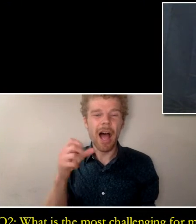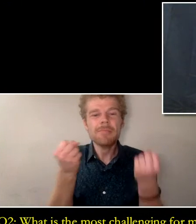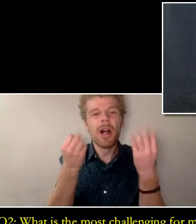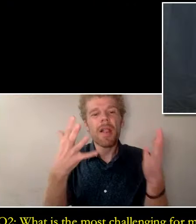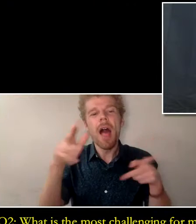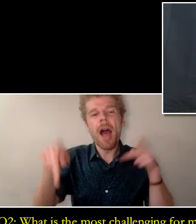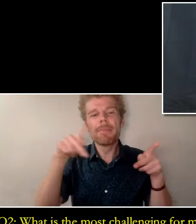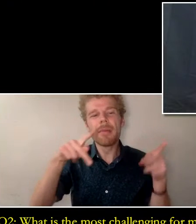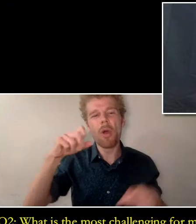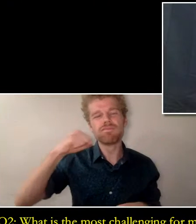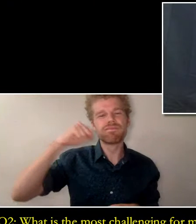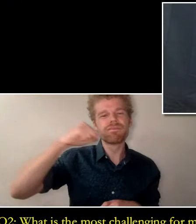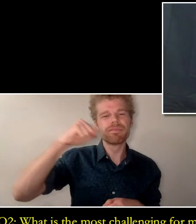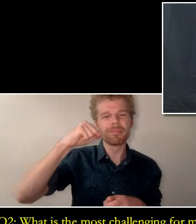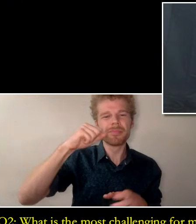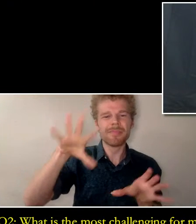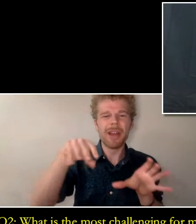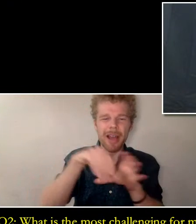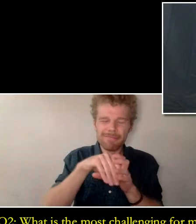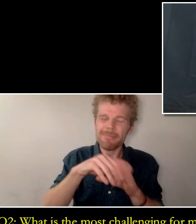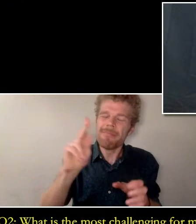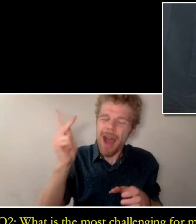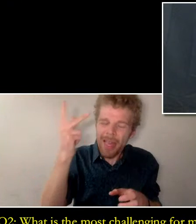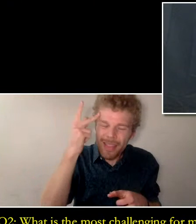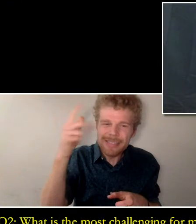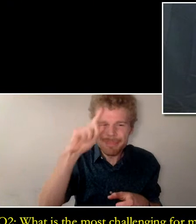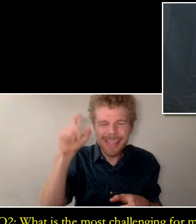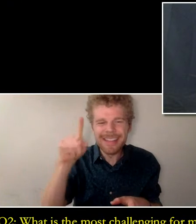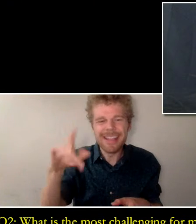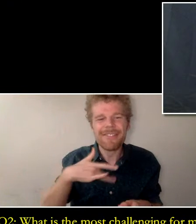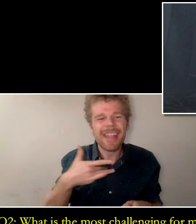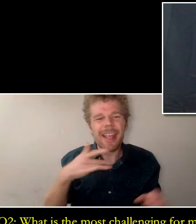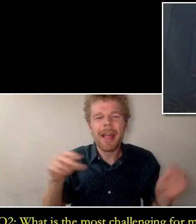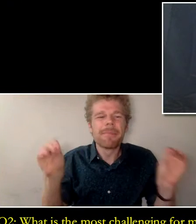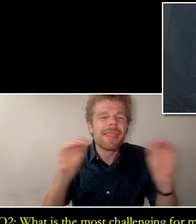That's all true. And Rob, you'd like to add?